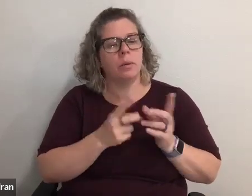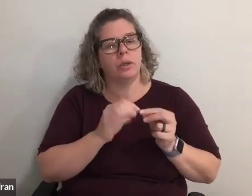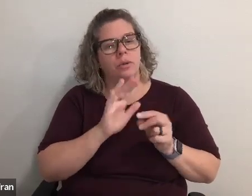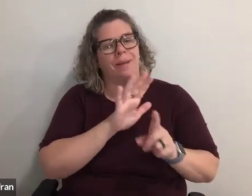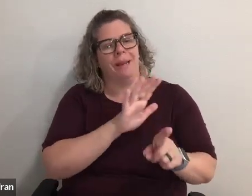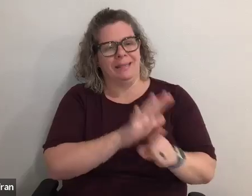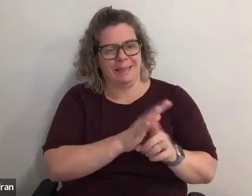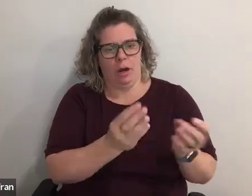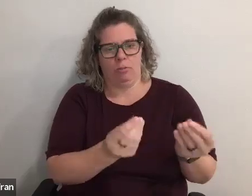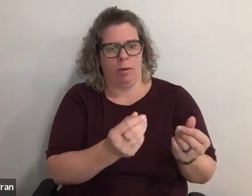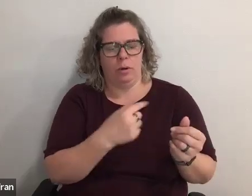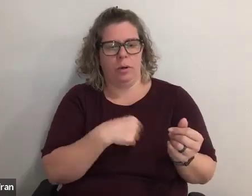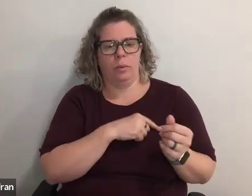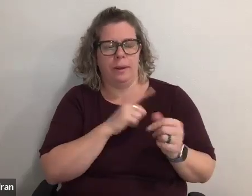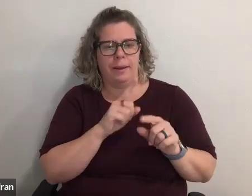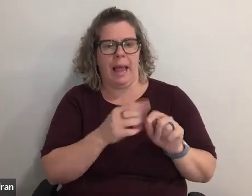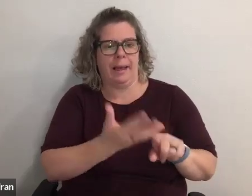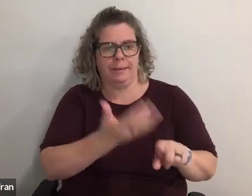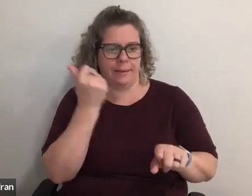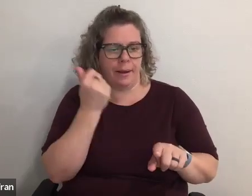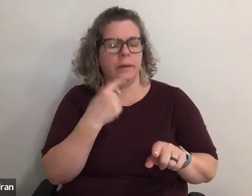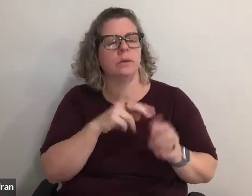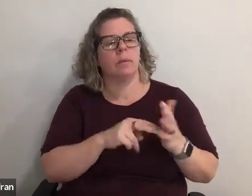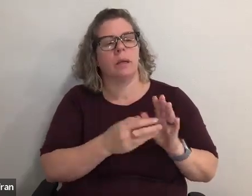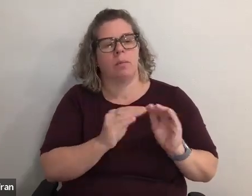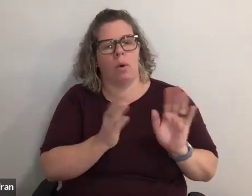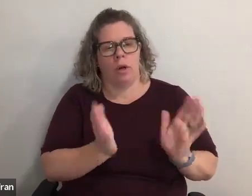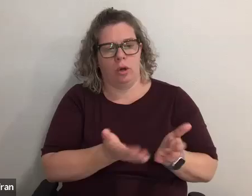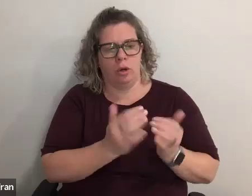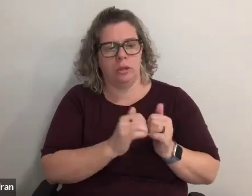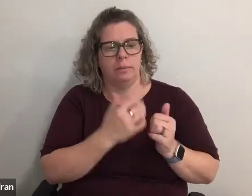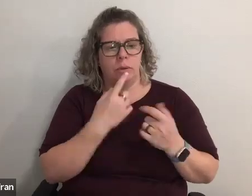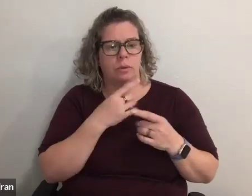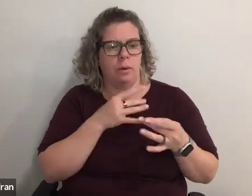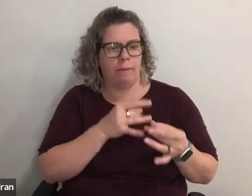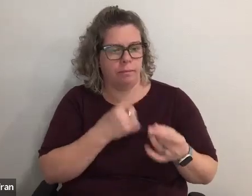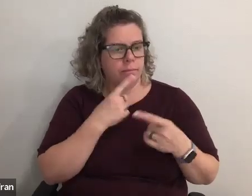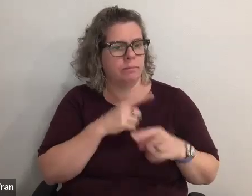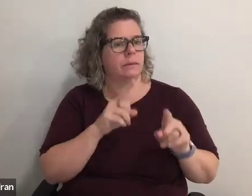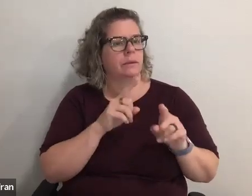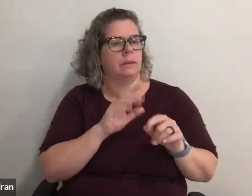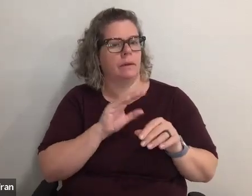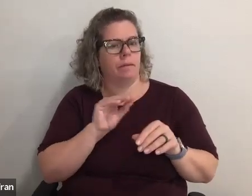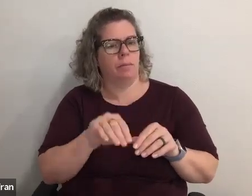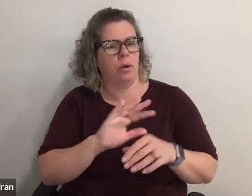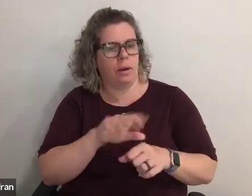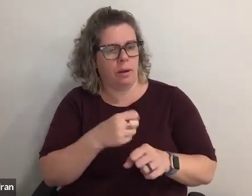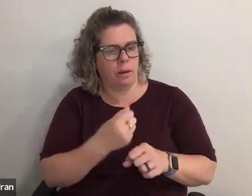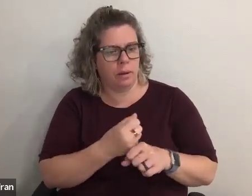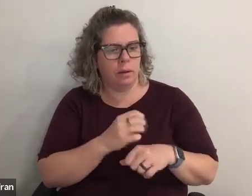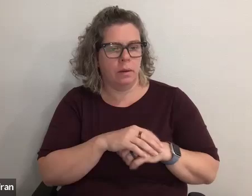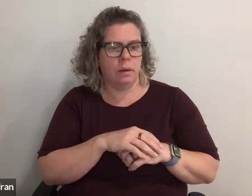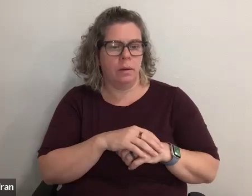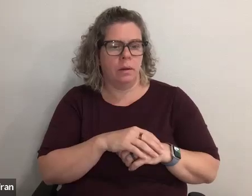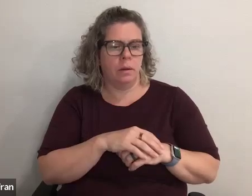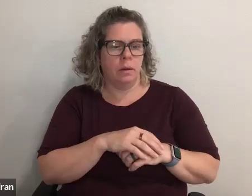property. How are we going to help that person do that efficiently and make sure that we're ensuring safety? What's a warm handoff to a higher